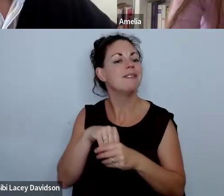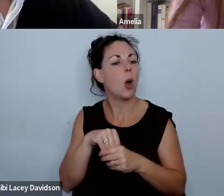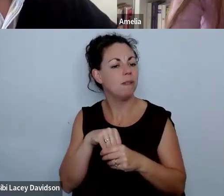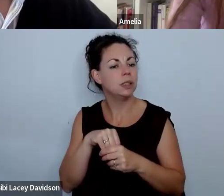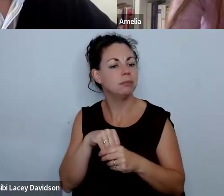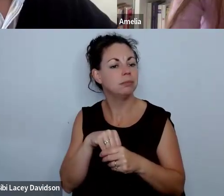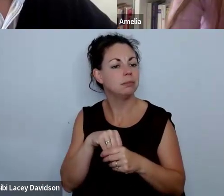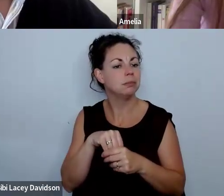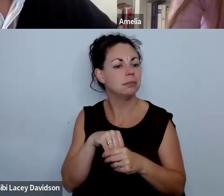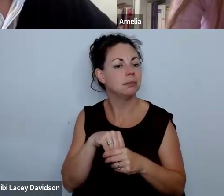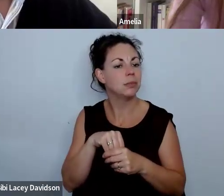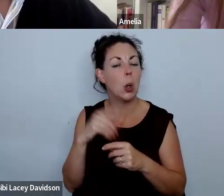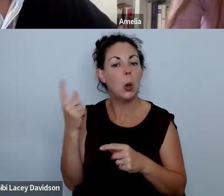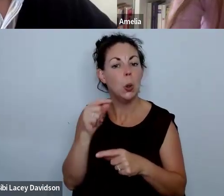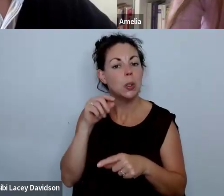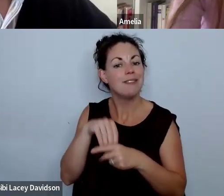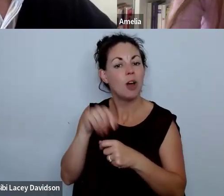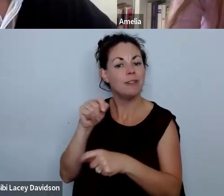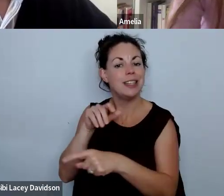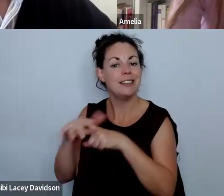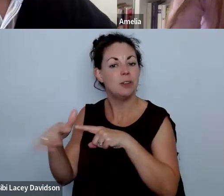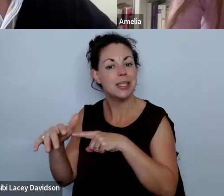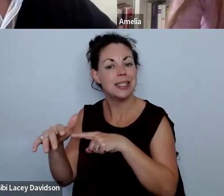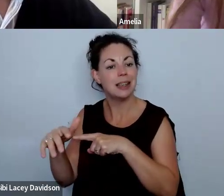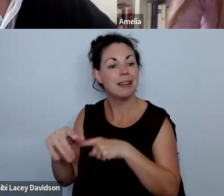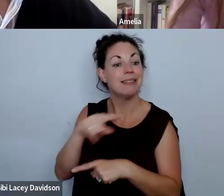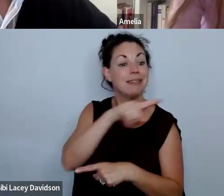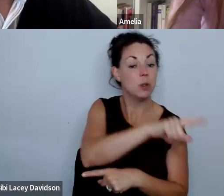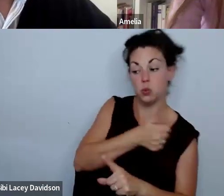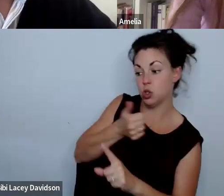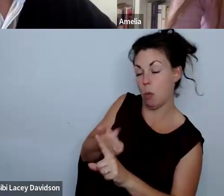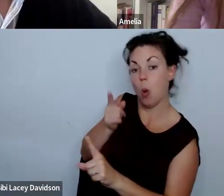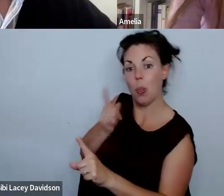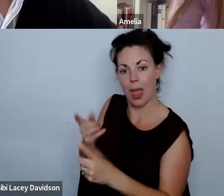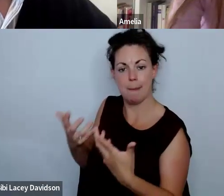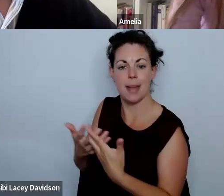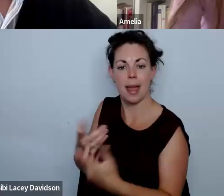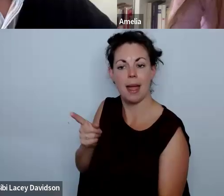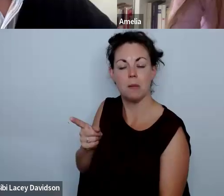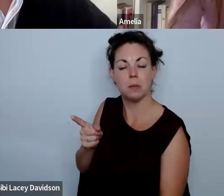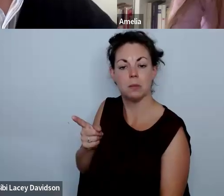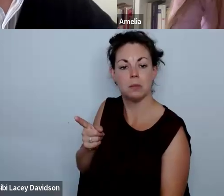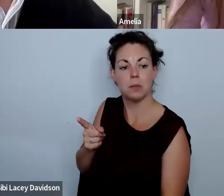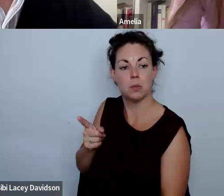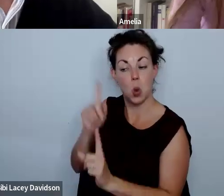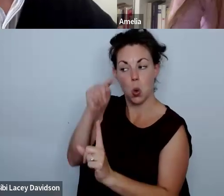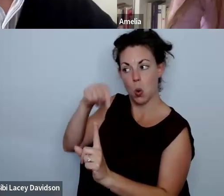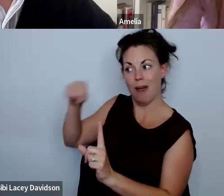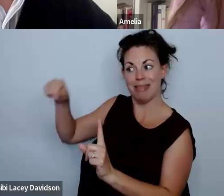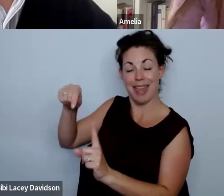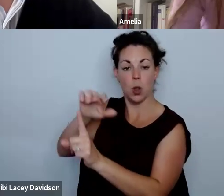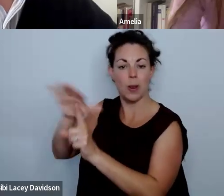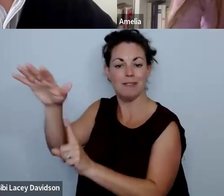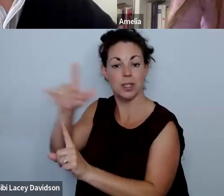in trying to influence that policy, and see how you can get involved with them in those initiatives. So, for